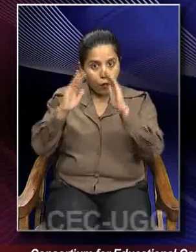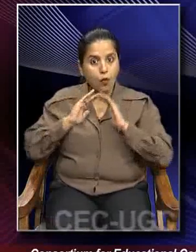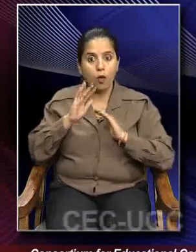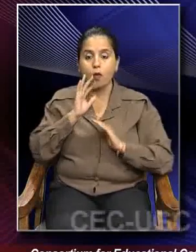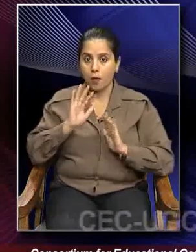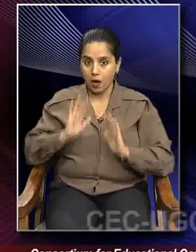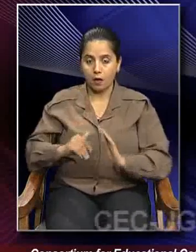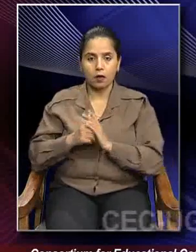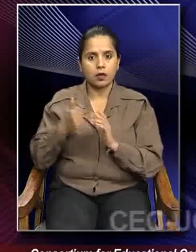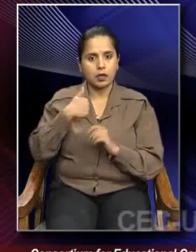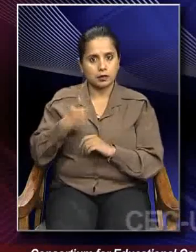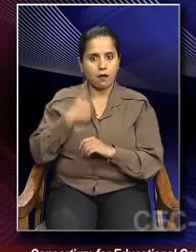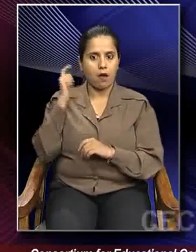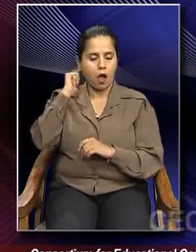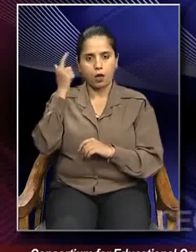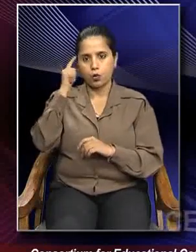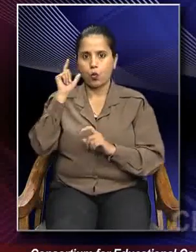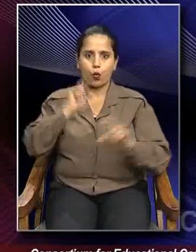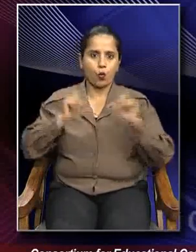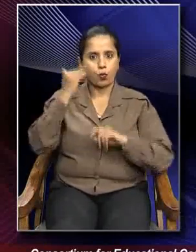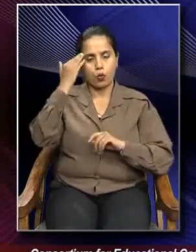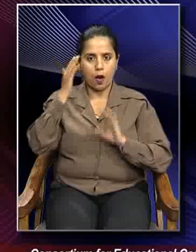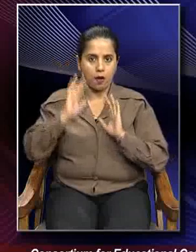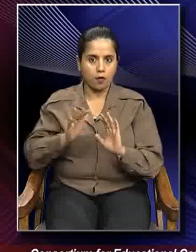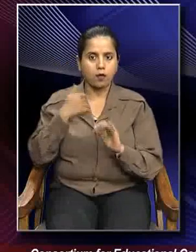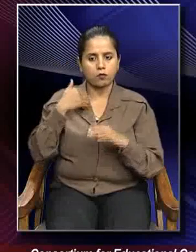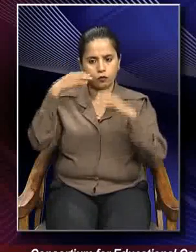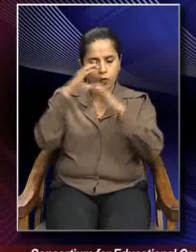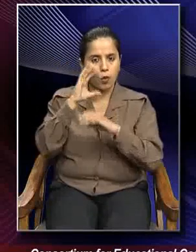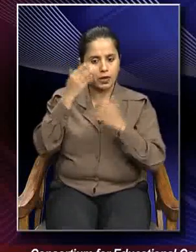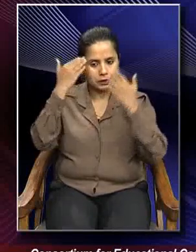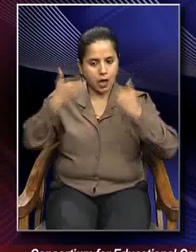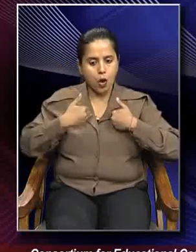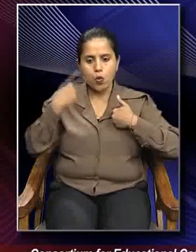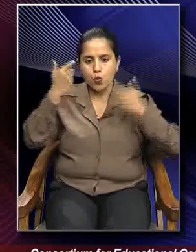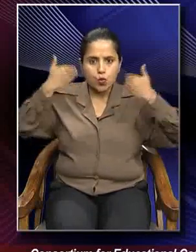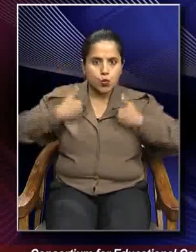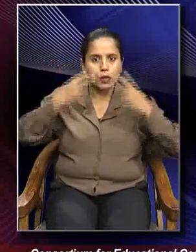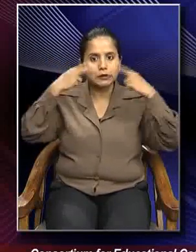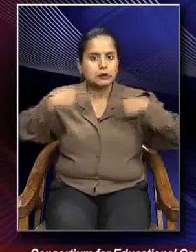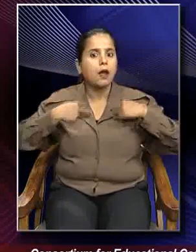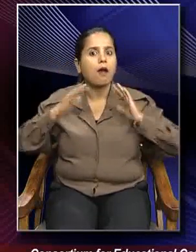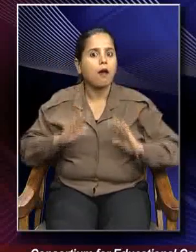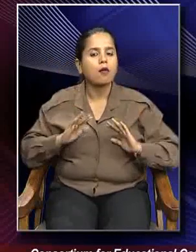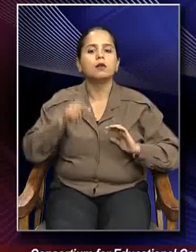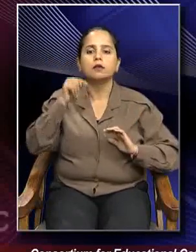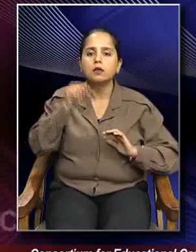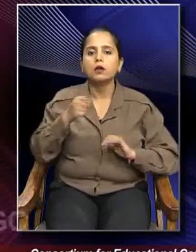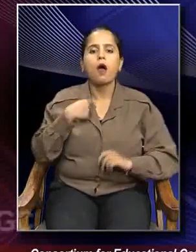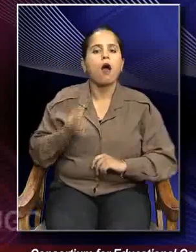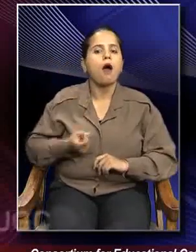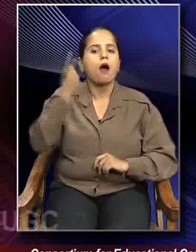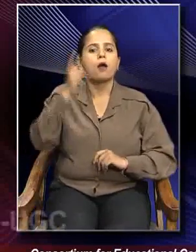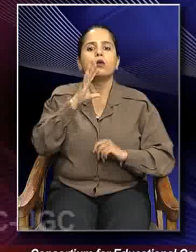a self-consciousness and we are concentrating onto ourself, that is when we realize